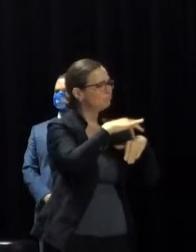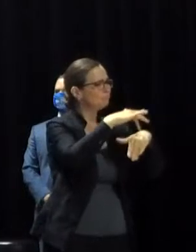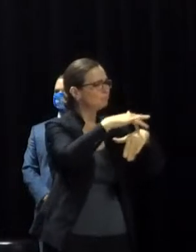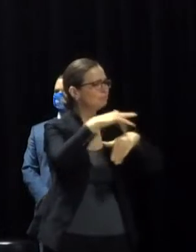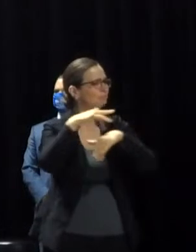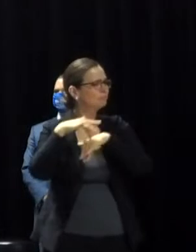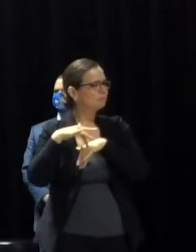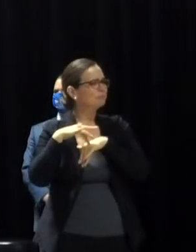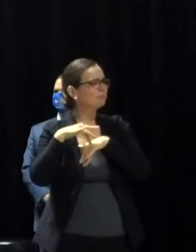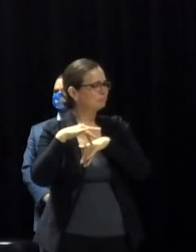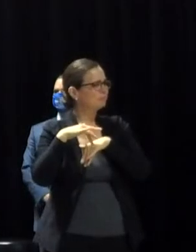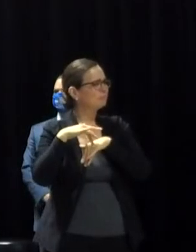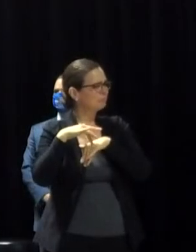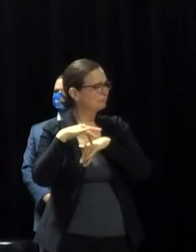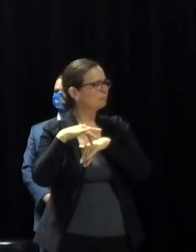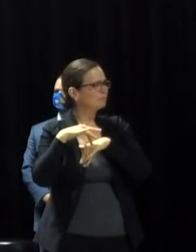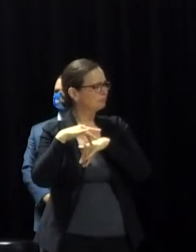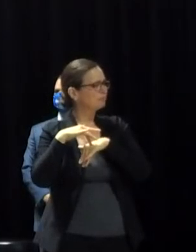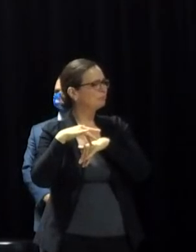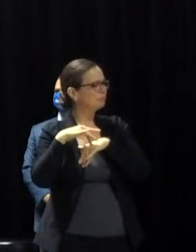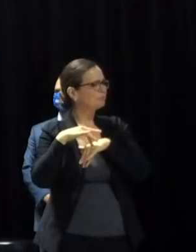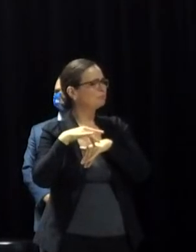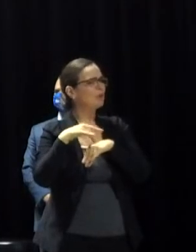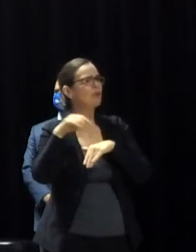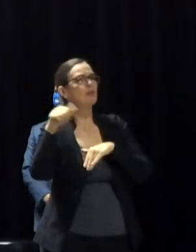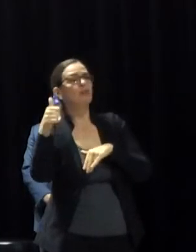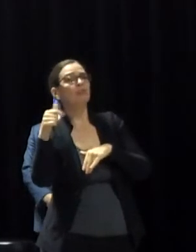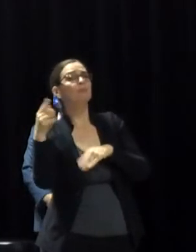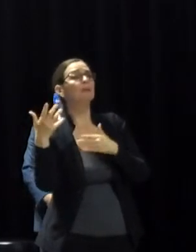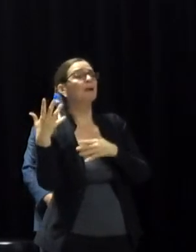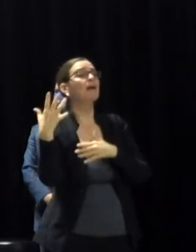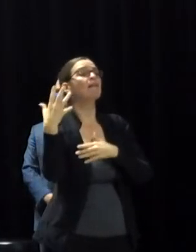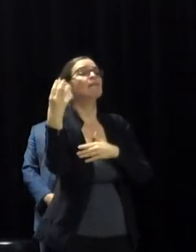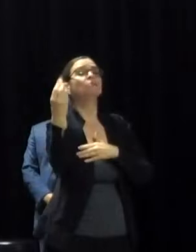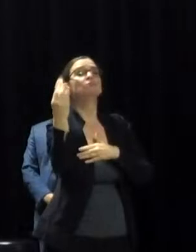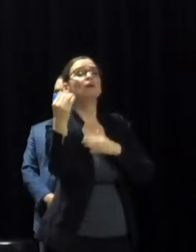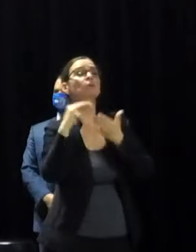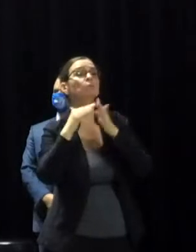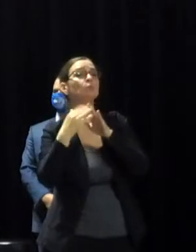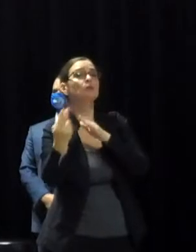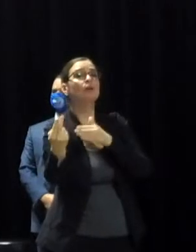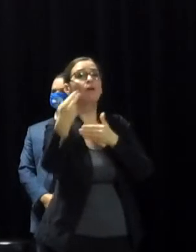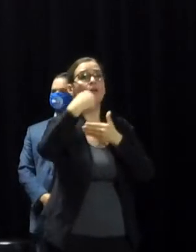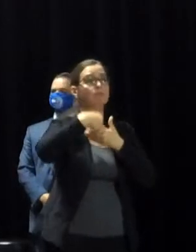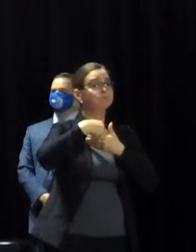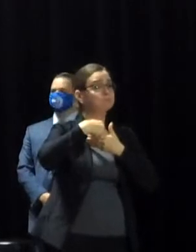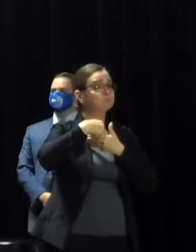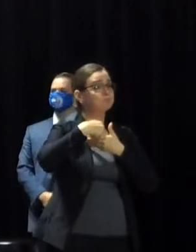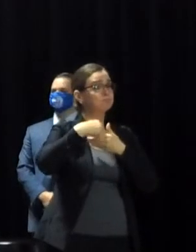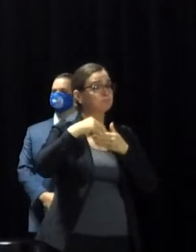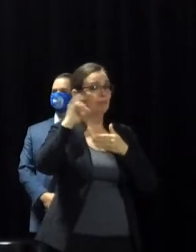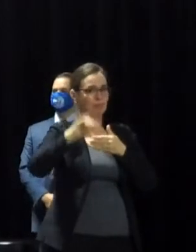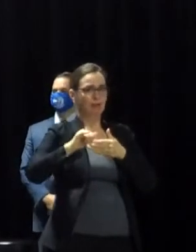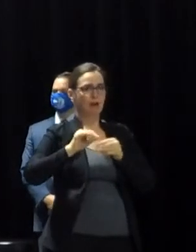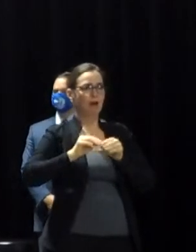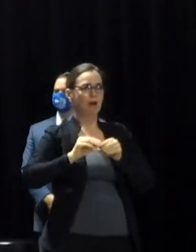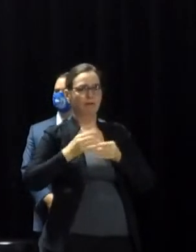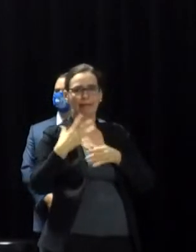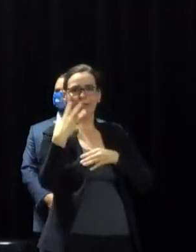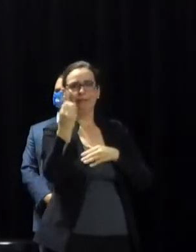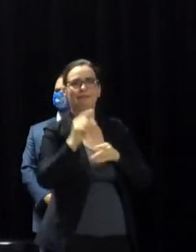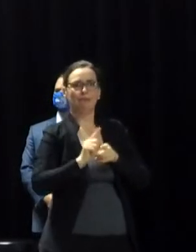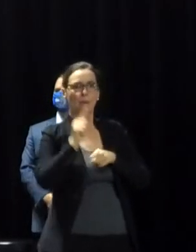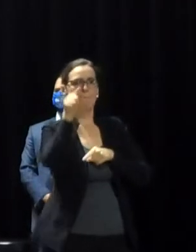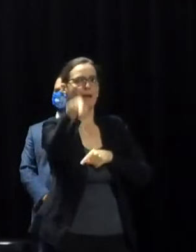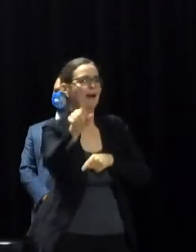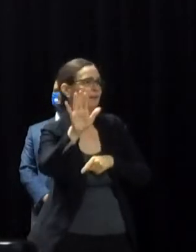were other people who came from community and then brought the infection from some other place. So, and